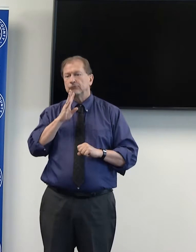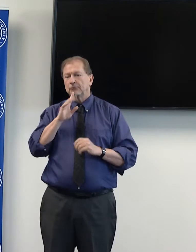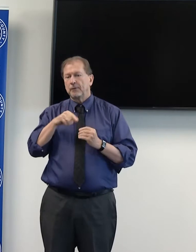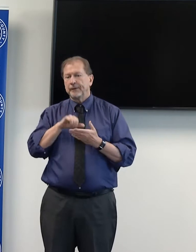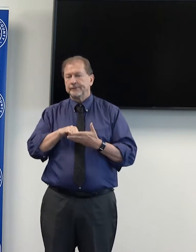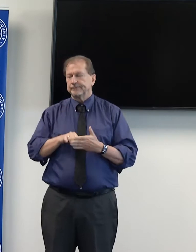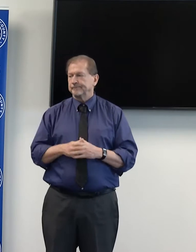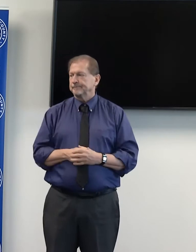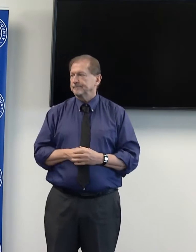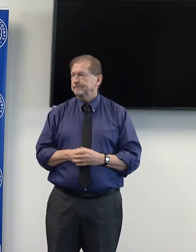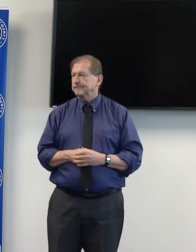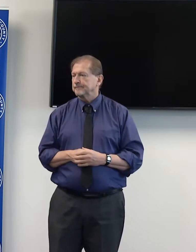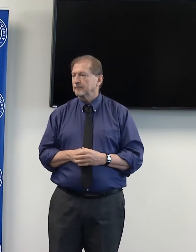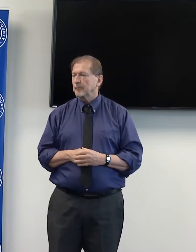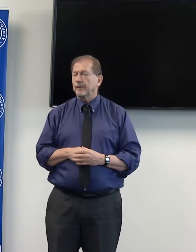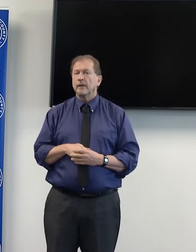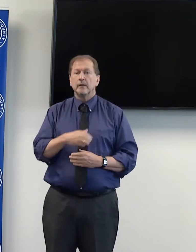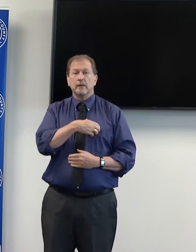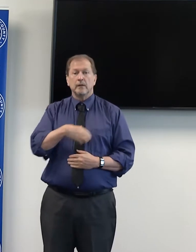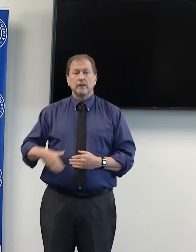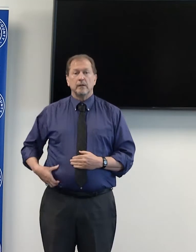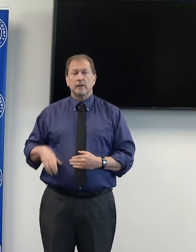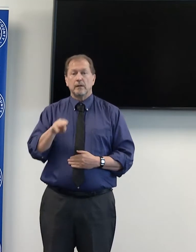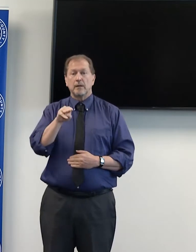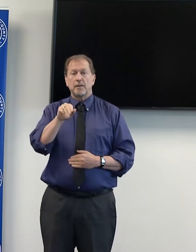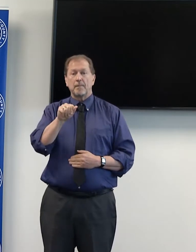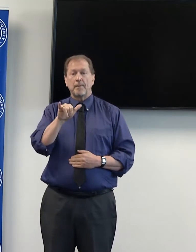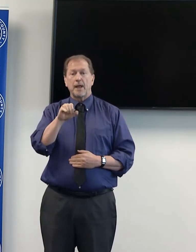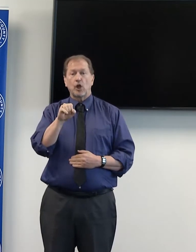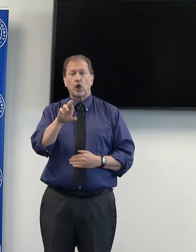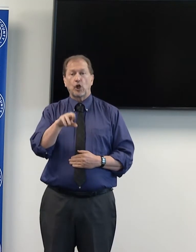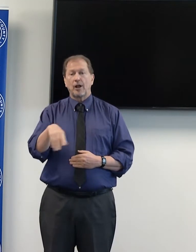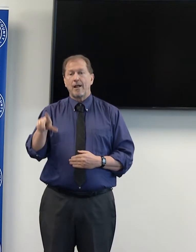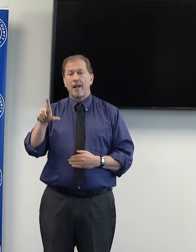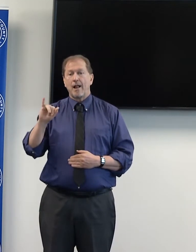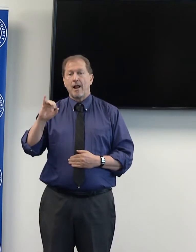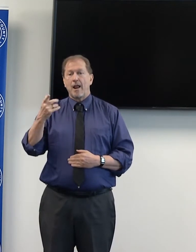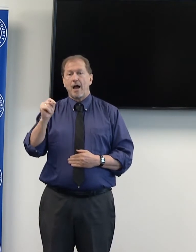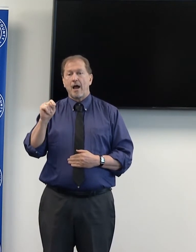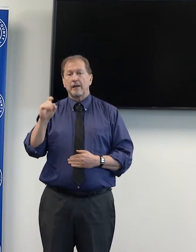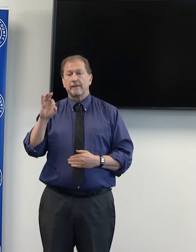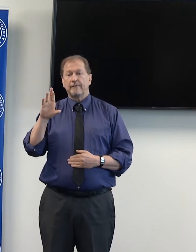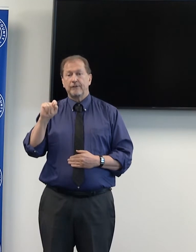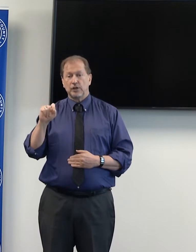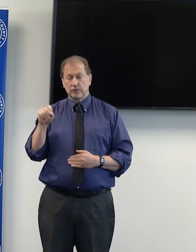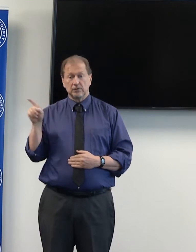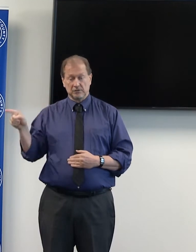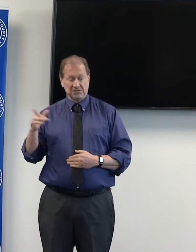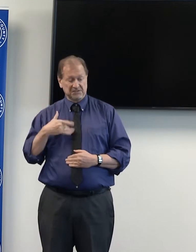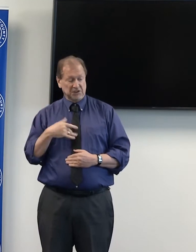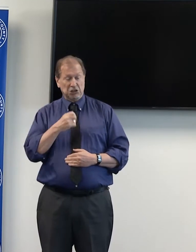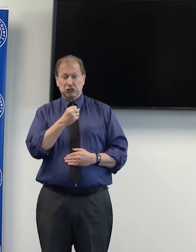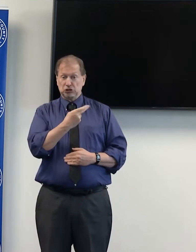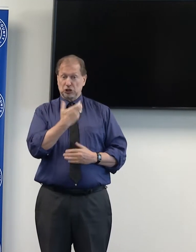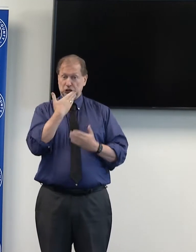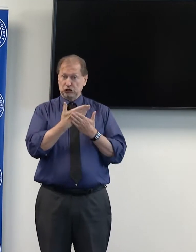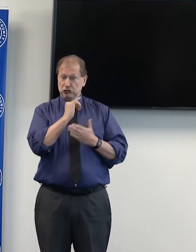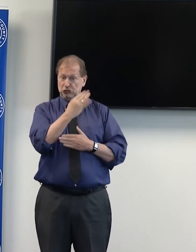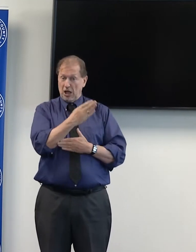How would you grade, I guess, Mayor Lightfoot's handling of this situation? So the question is, how would I grade Mayor Lightfoot's